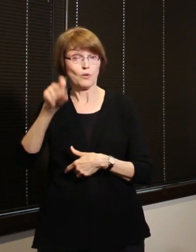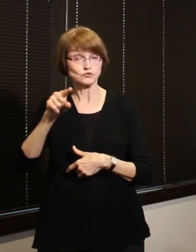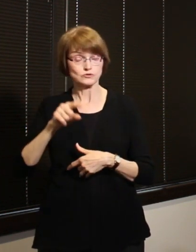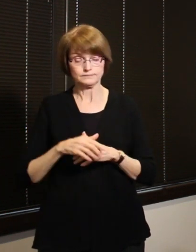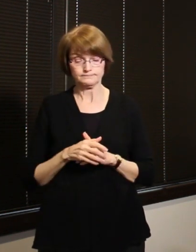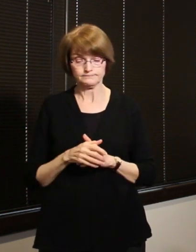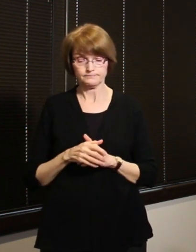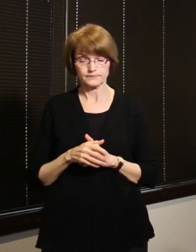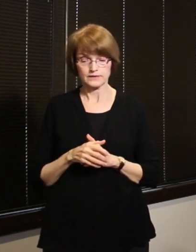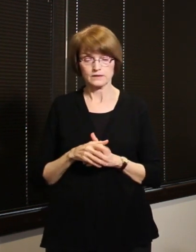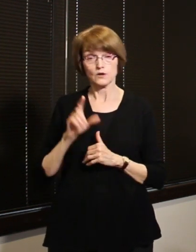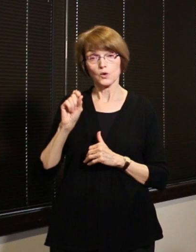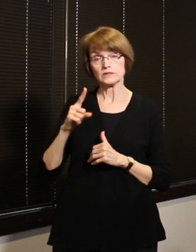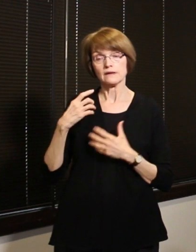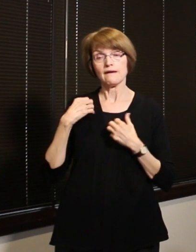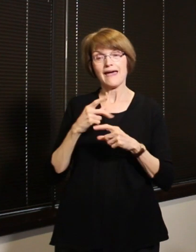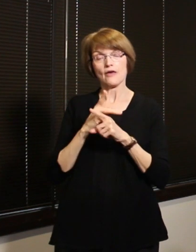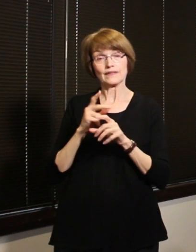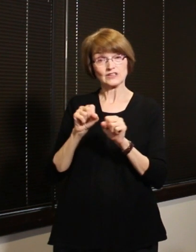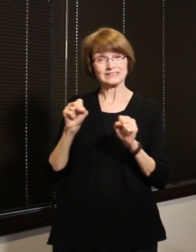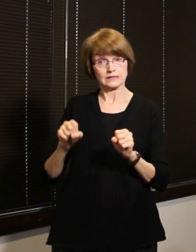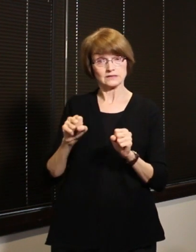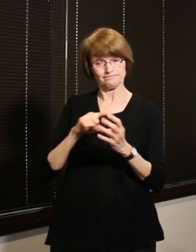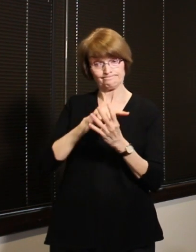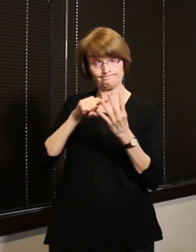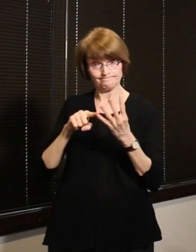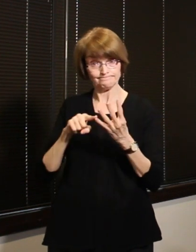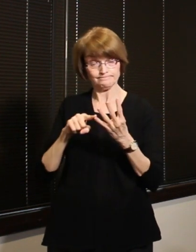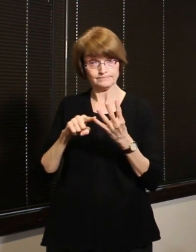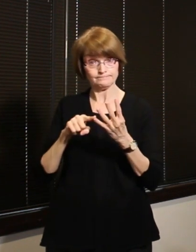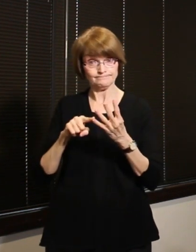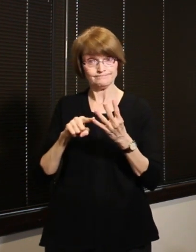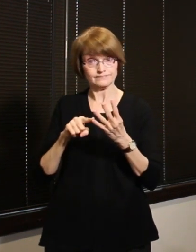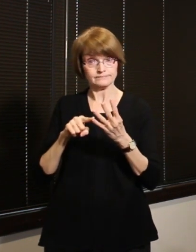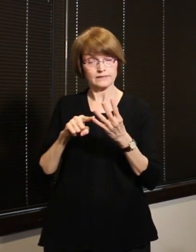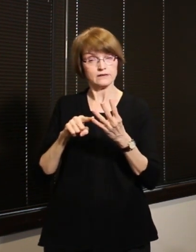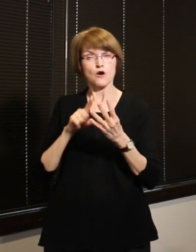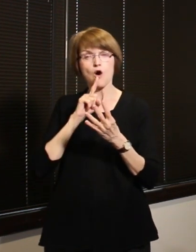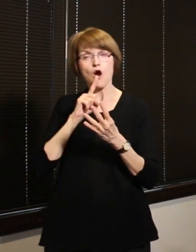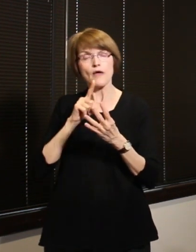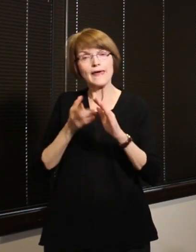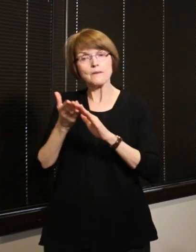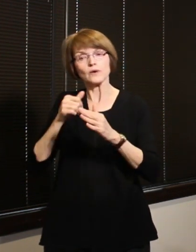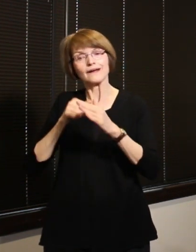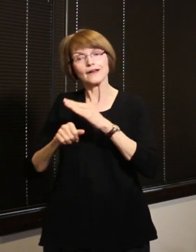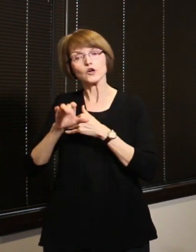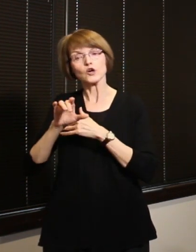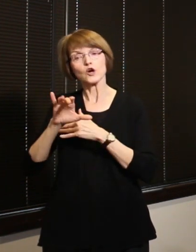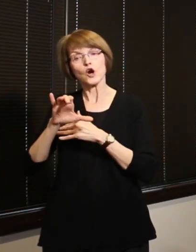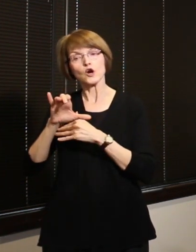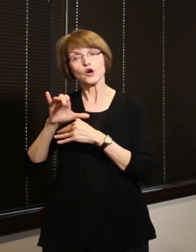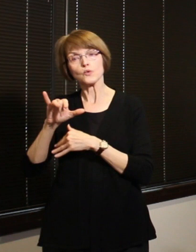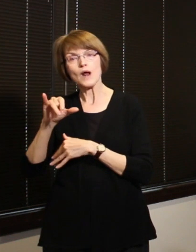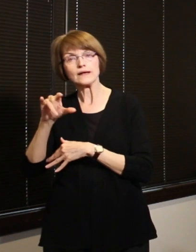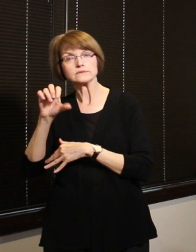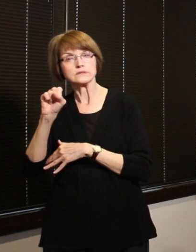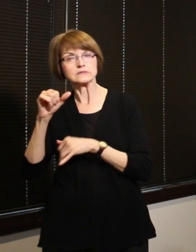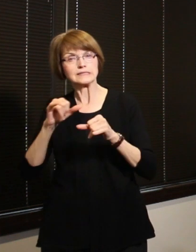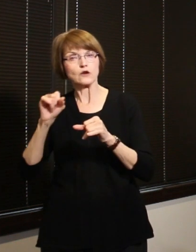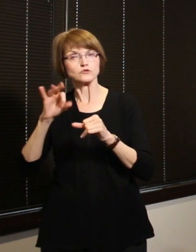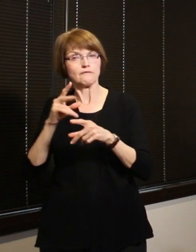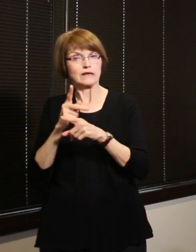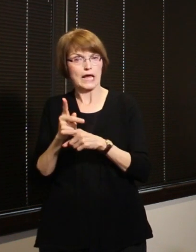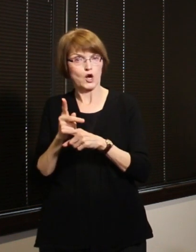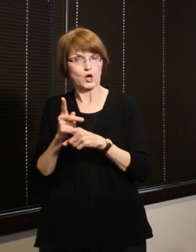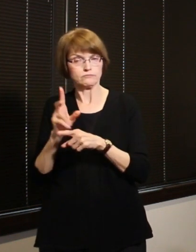Are healthcare systems within the task force operating under crisis standards of care? No. So I've spoken with all